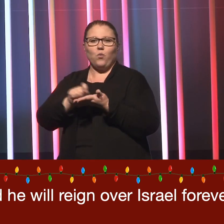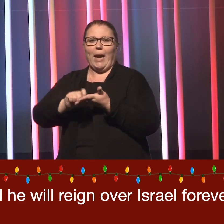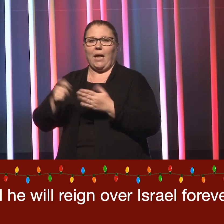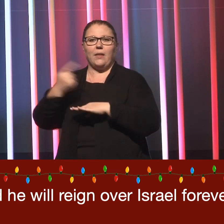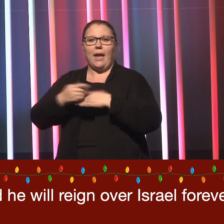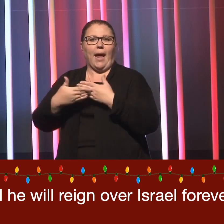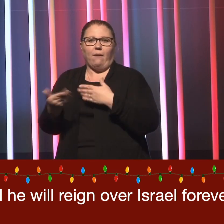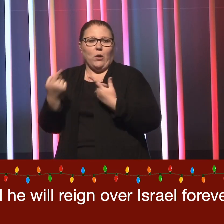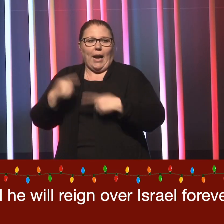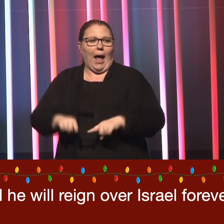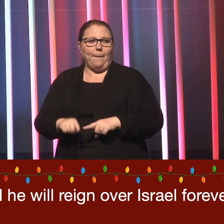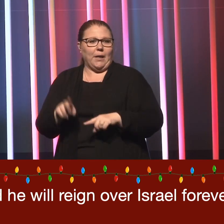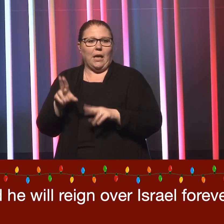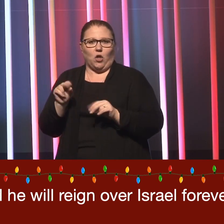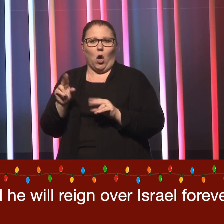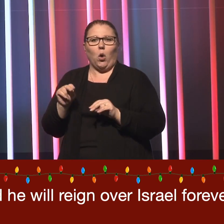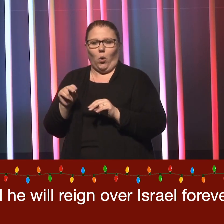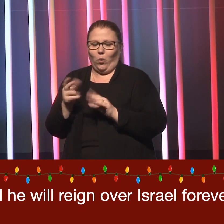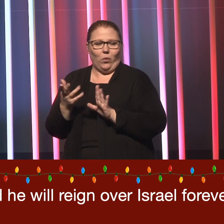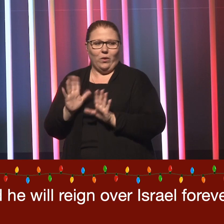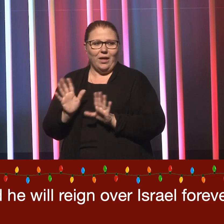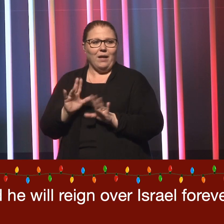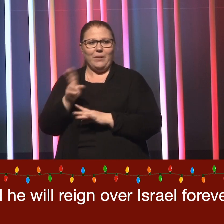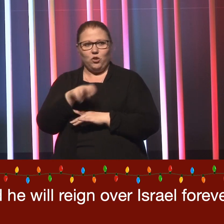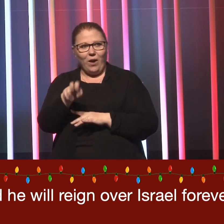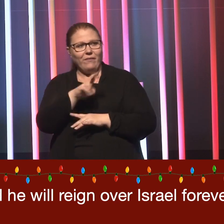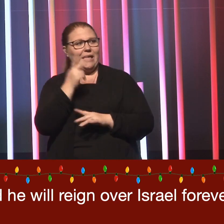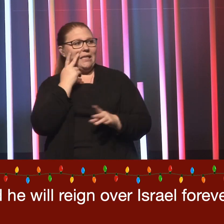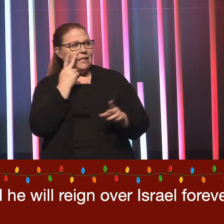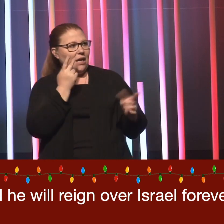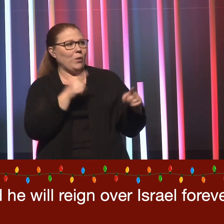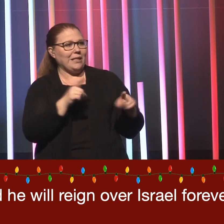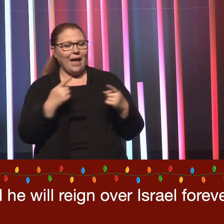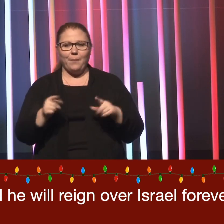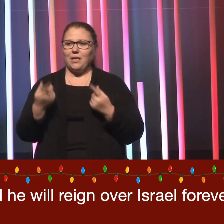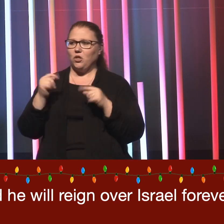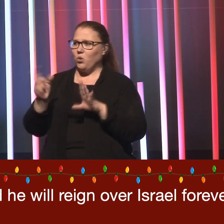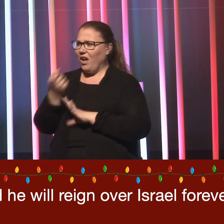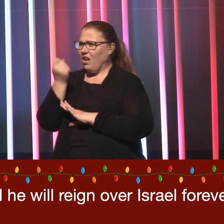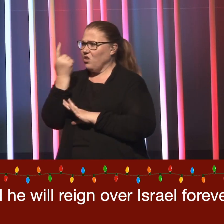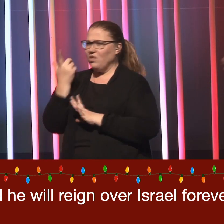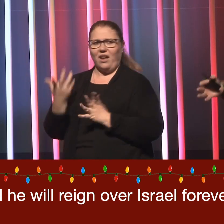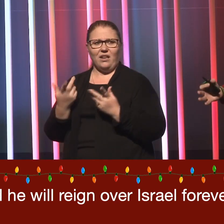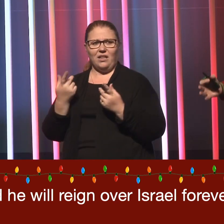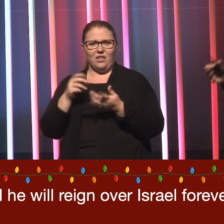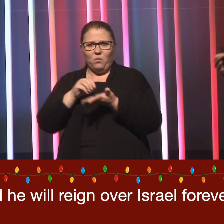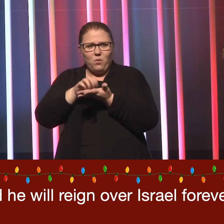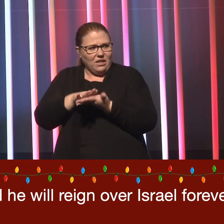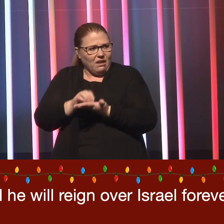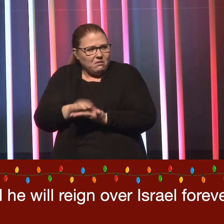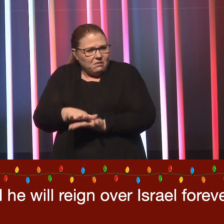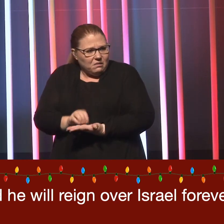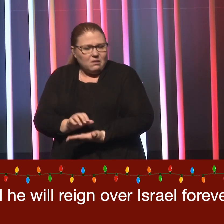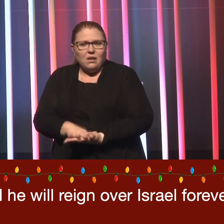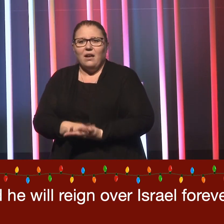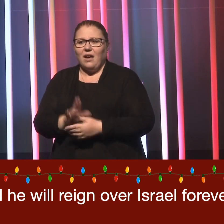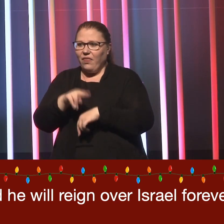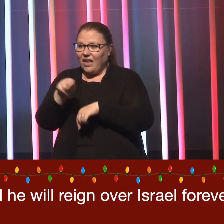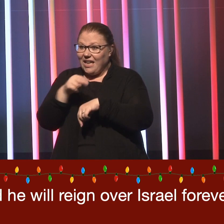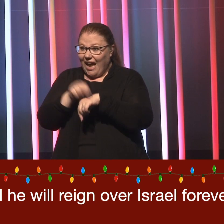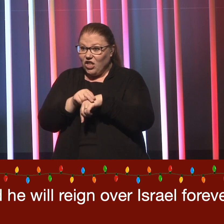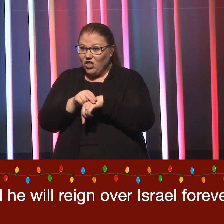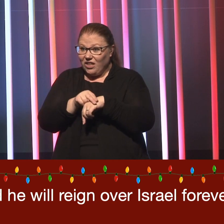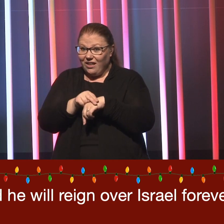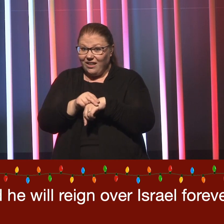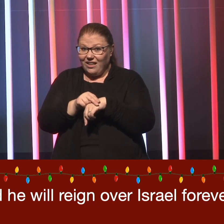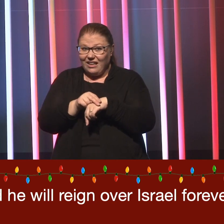okay? Luke has been traveling. He's seen what's happened. He's trying to make sense. He's writing this down. And the nation is